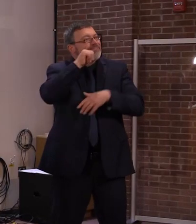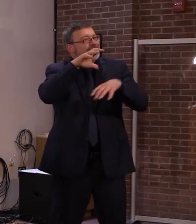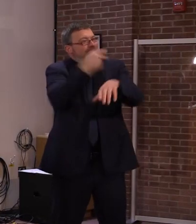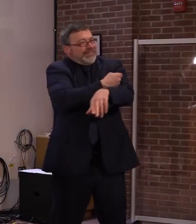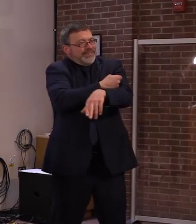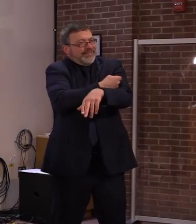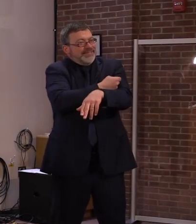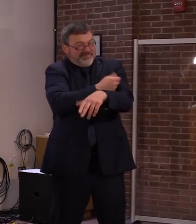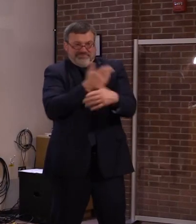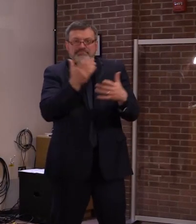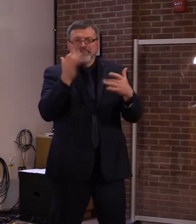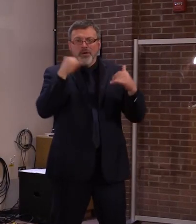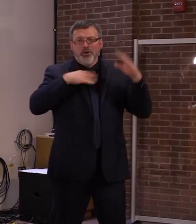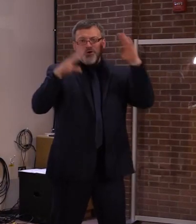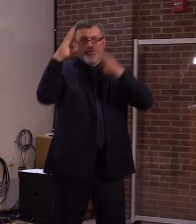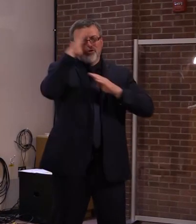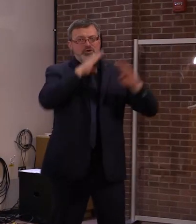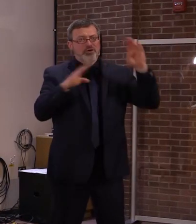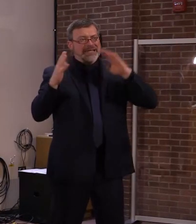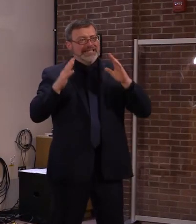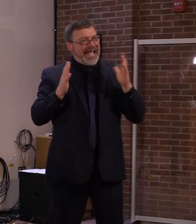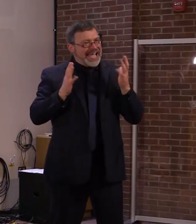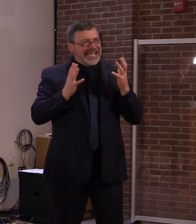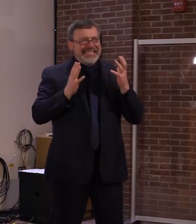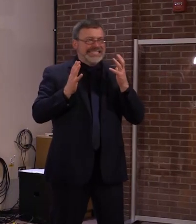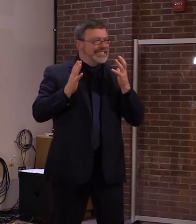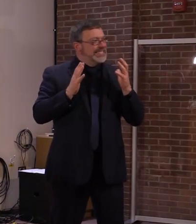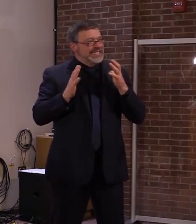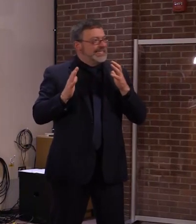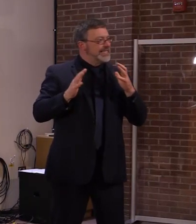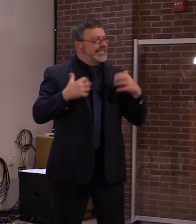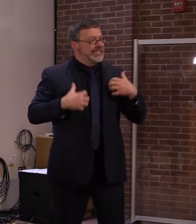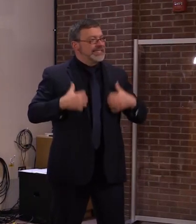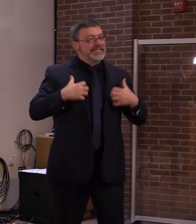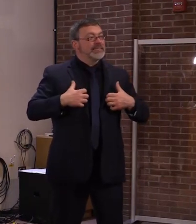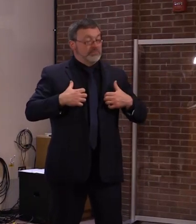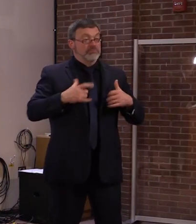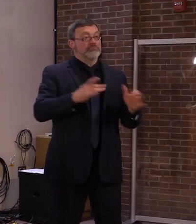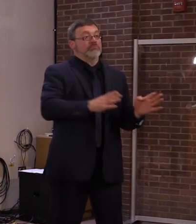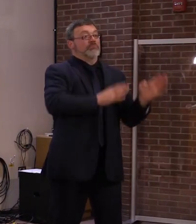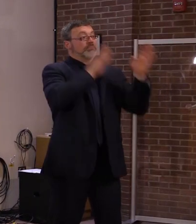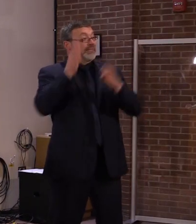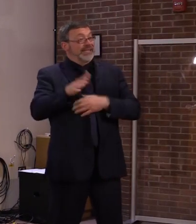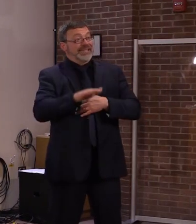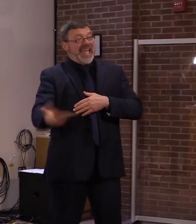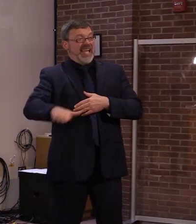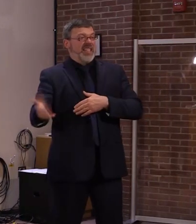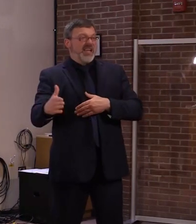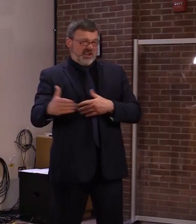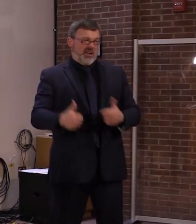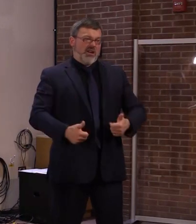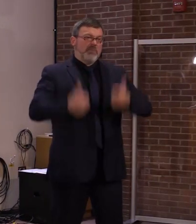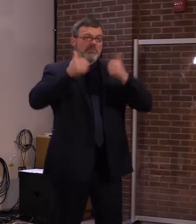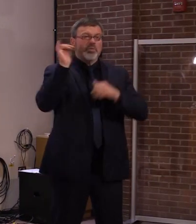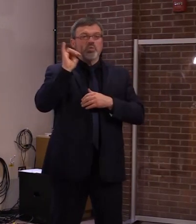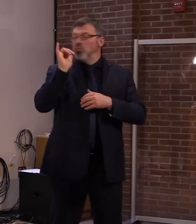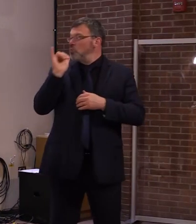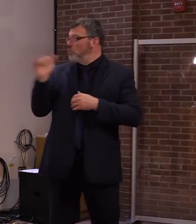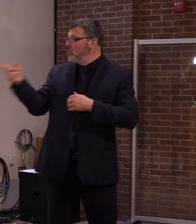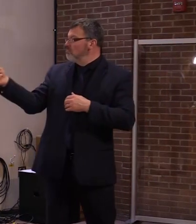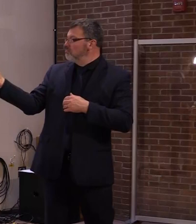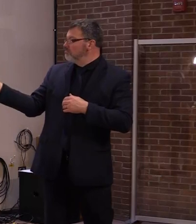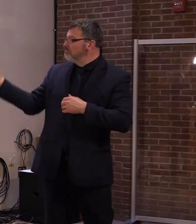we currently, for the month of November, stand at 13 deaths for this month. Turning now to vaccination, we're